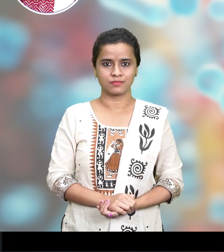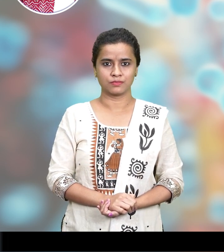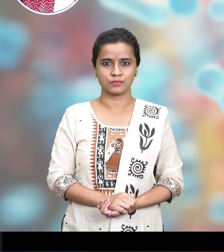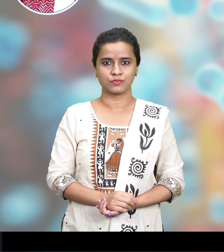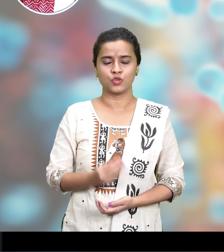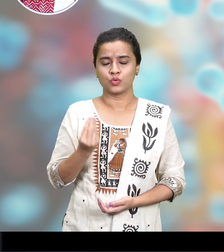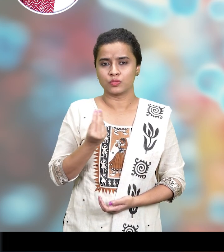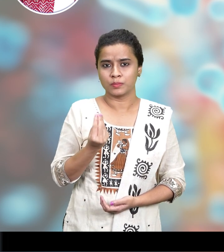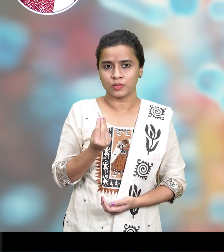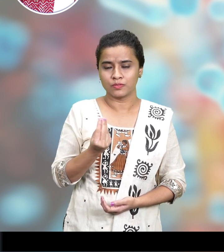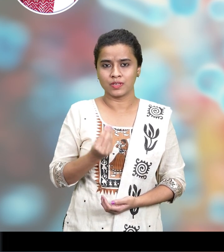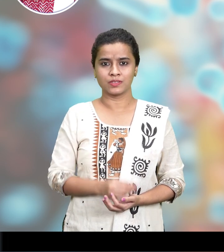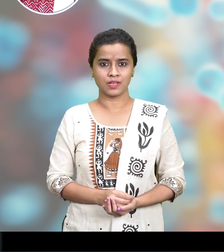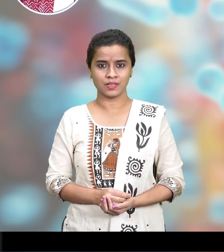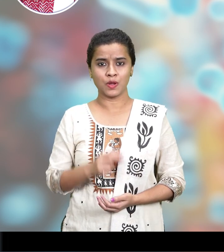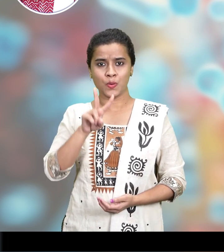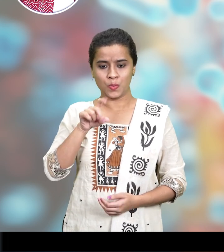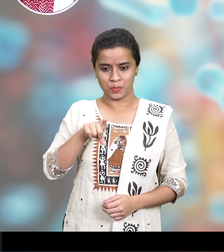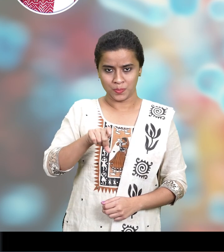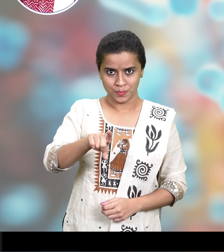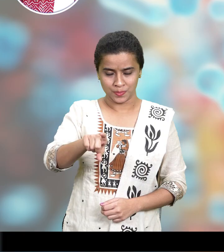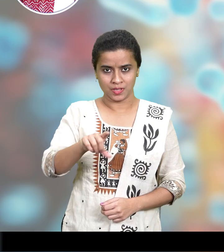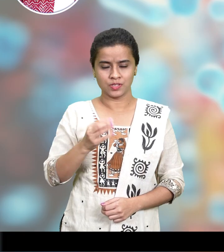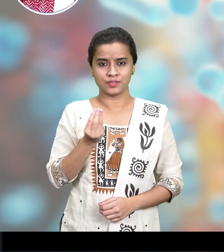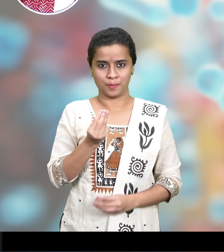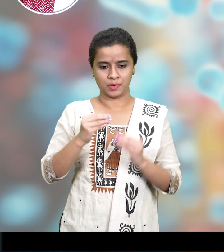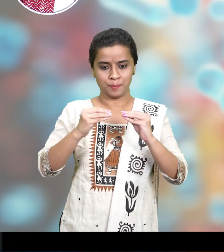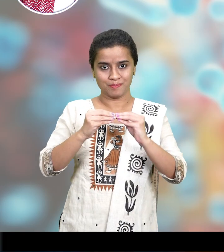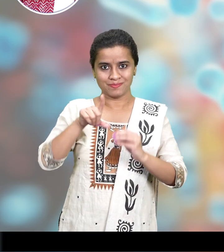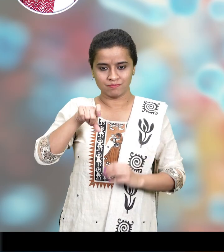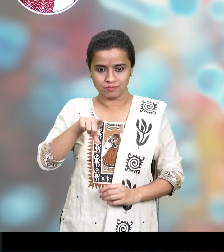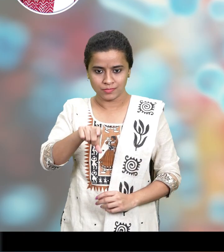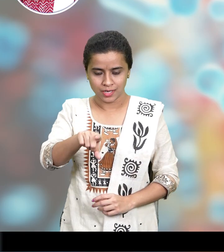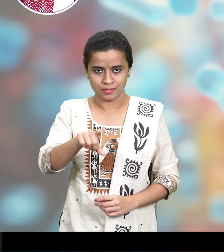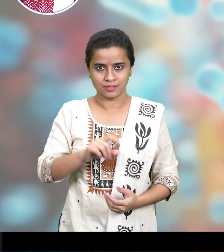Some of them are viruses, some are bacteria,